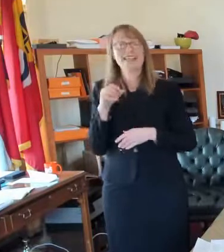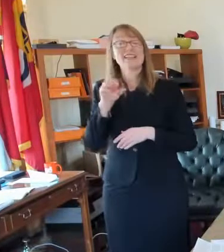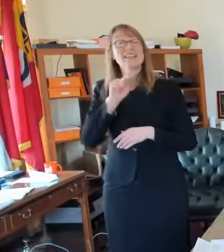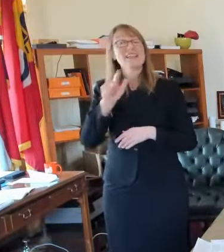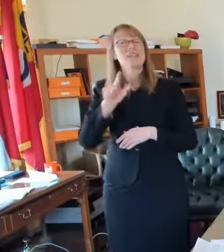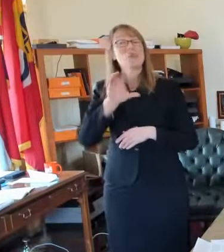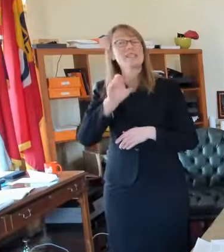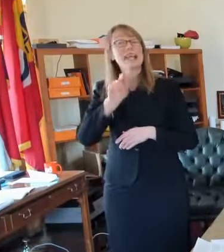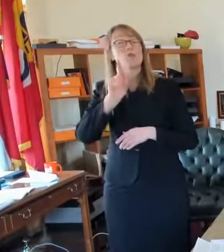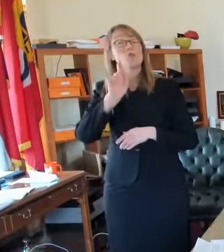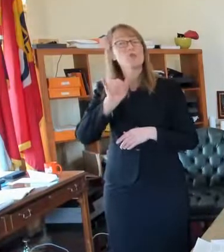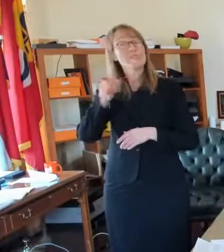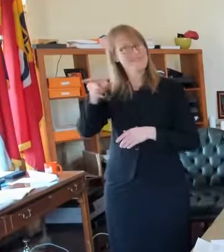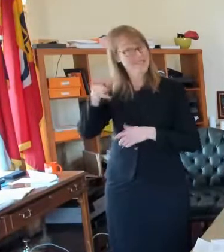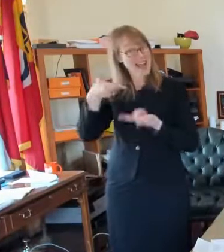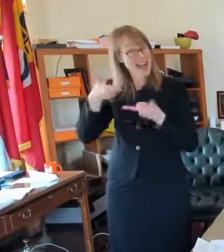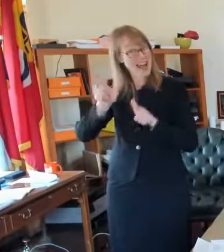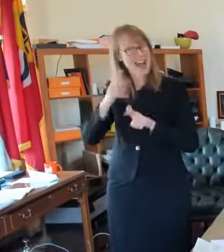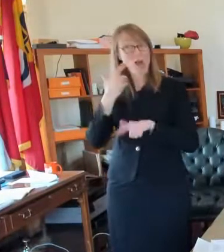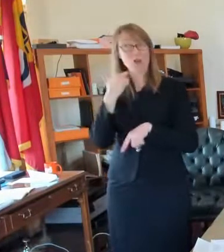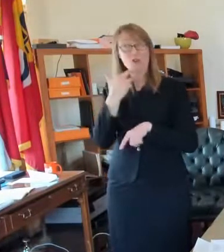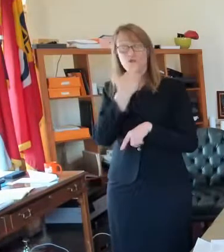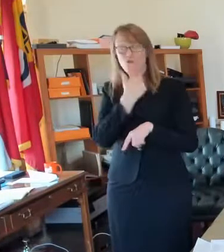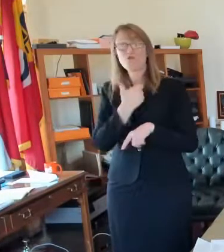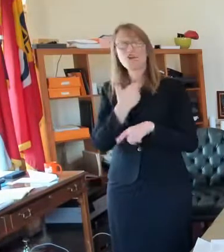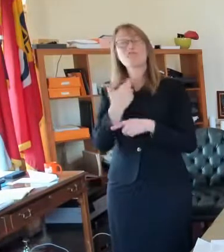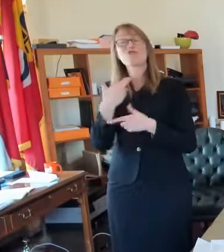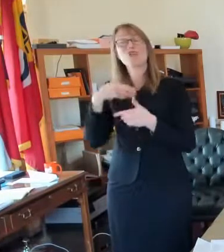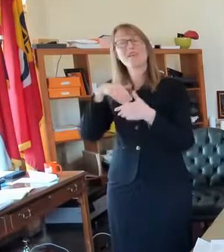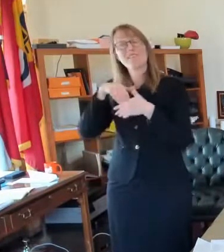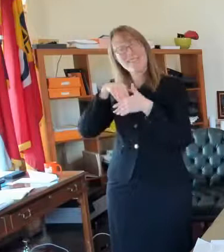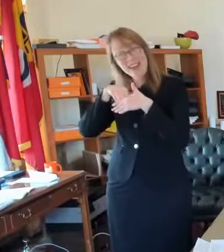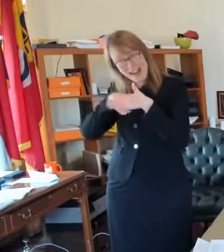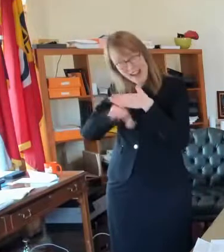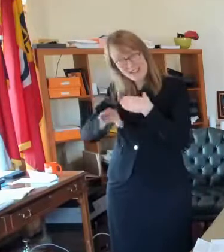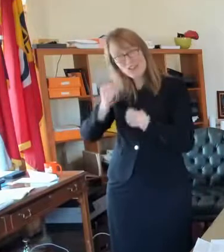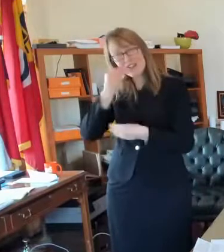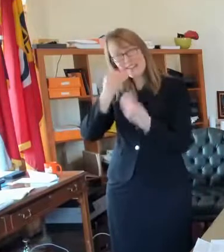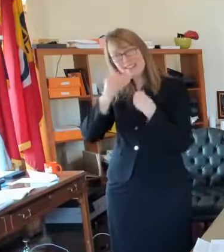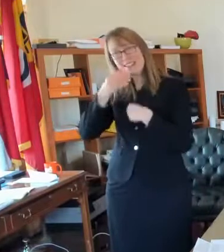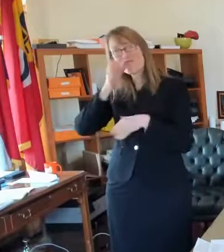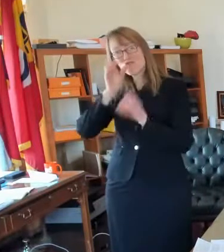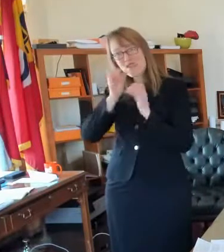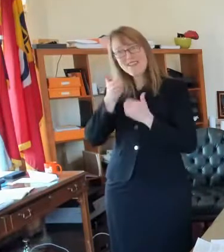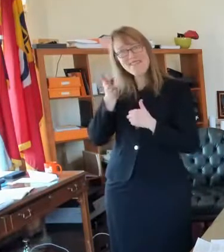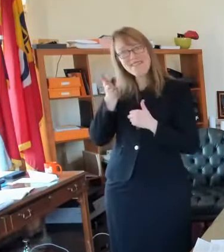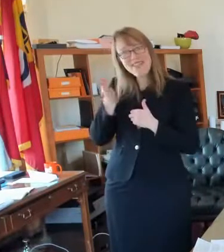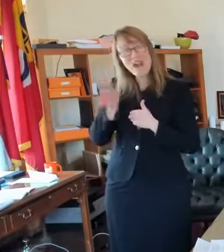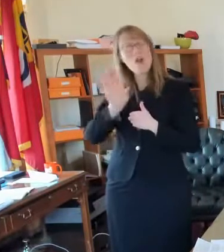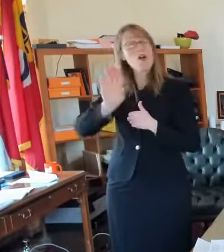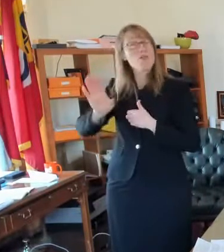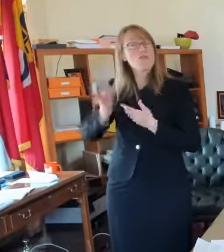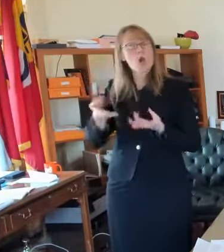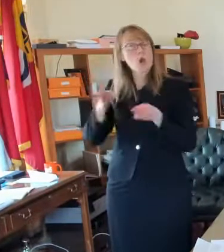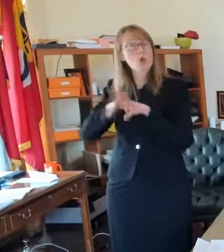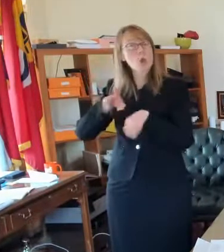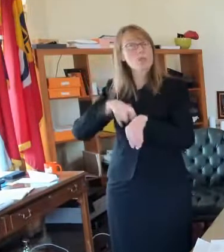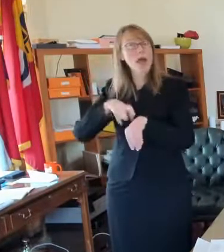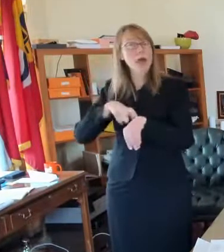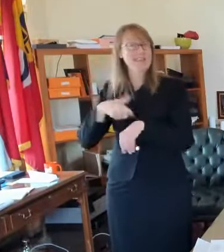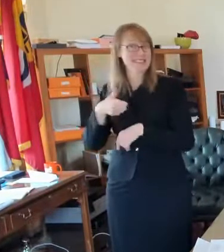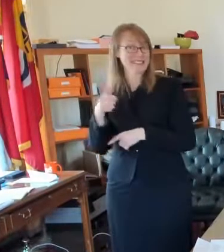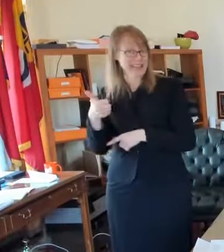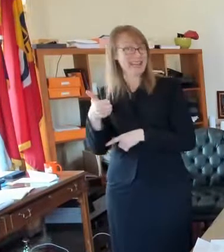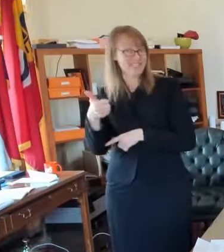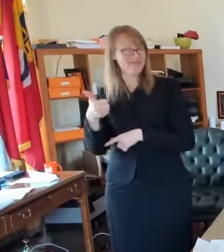beverages to be served, and their closing time is 10 o'clock. So we feel that this moderate,